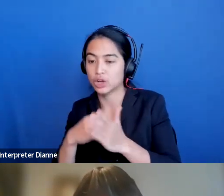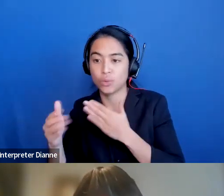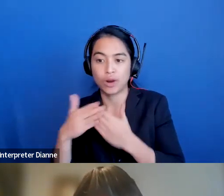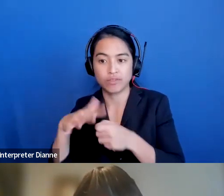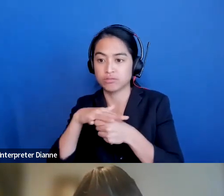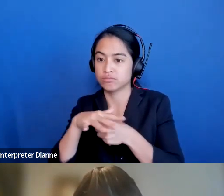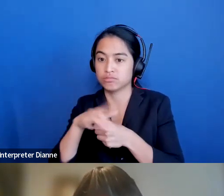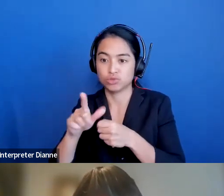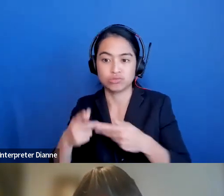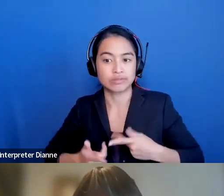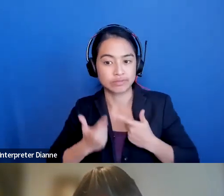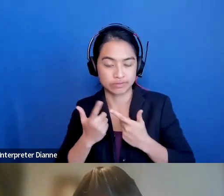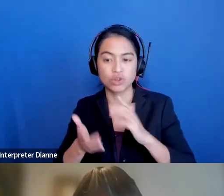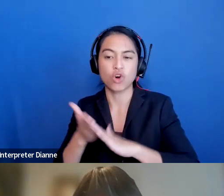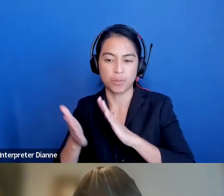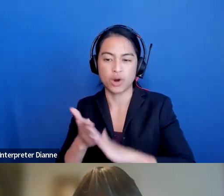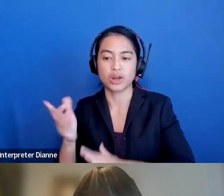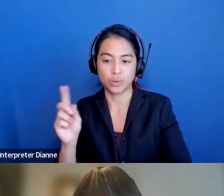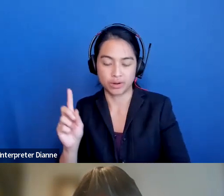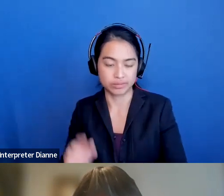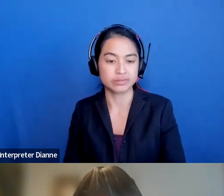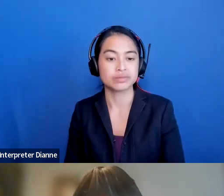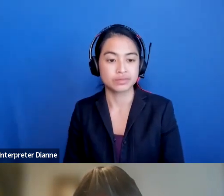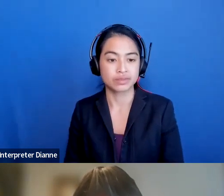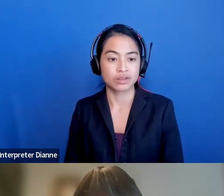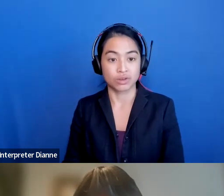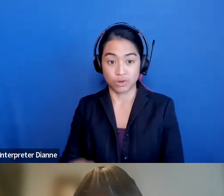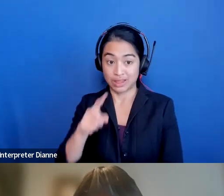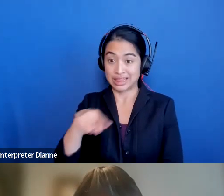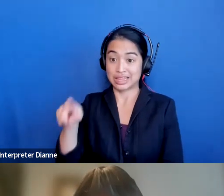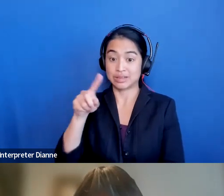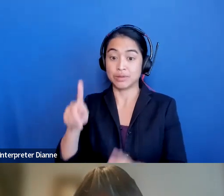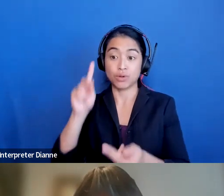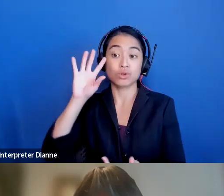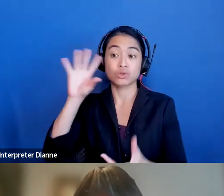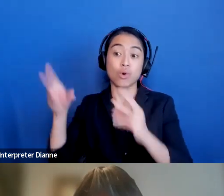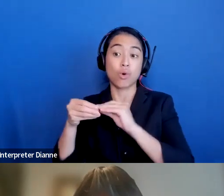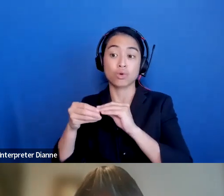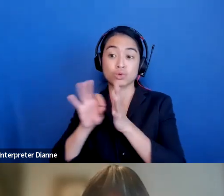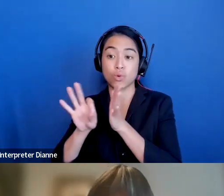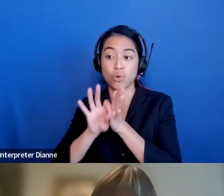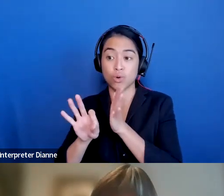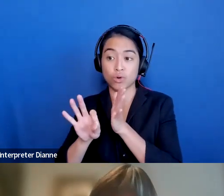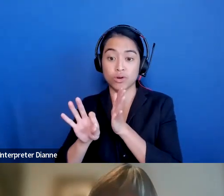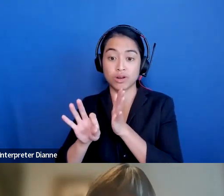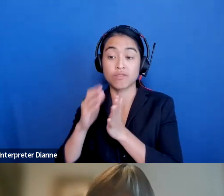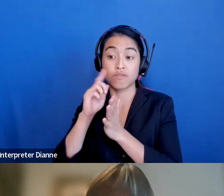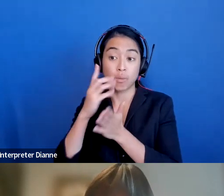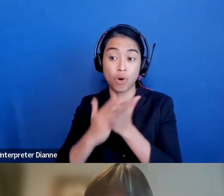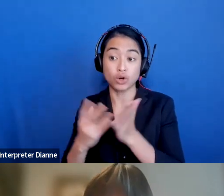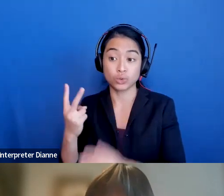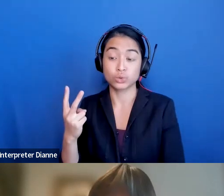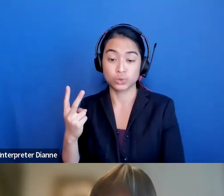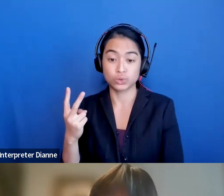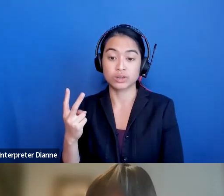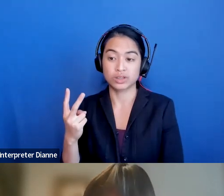locale that we're operating in. And so these folks ended up getting a total score for part 2